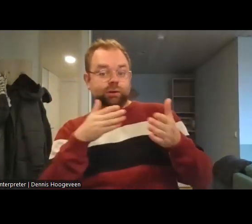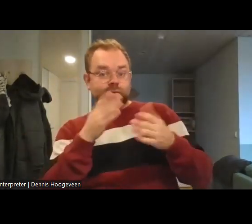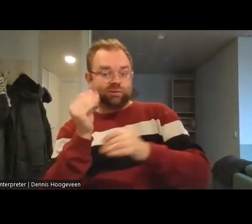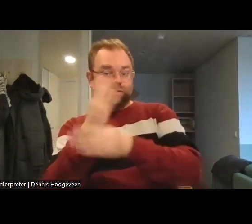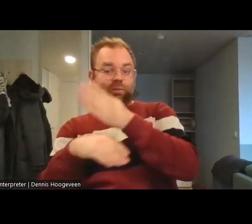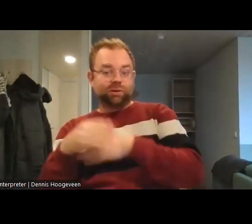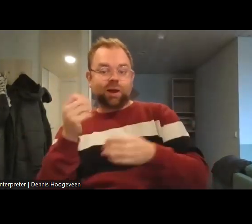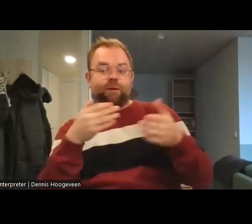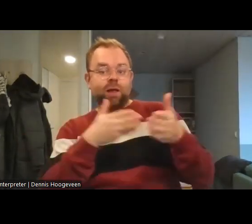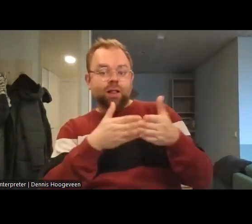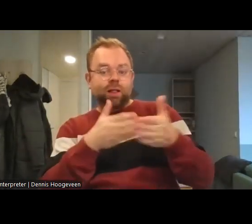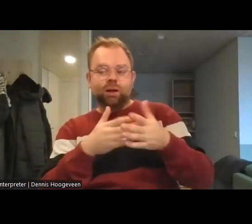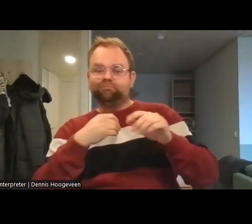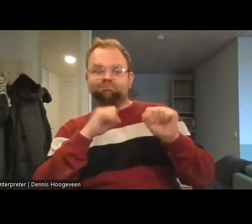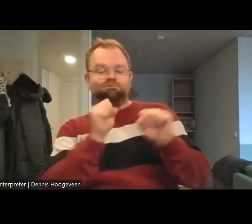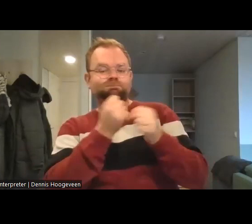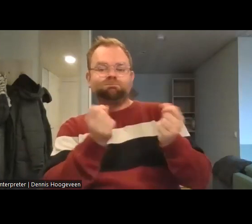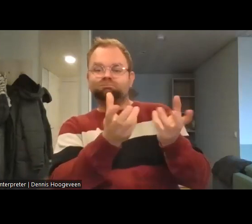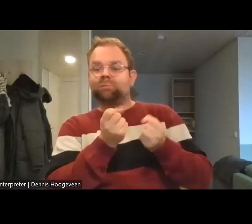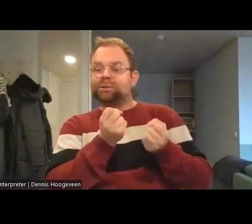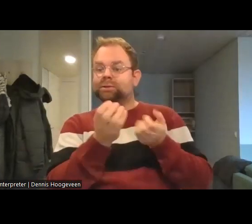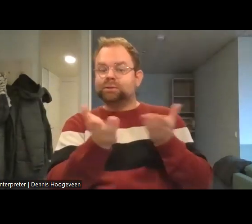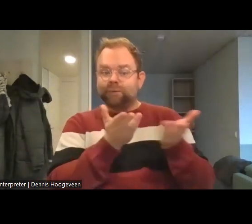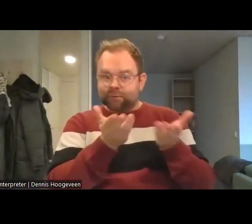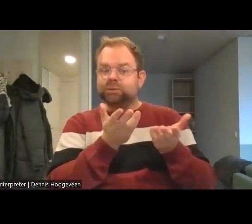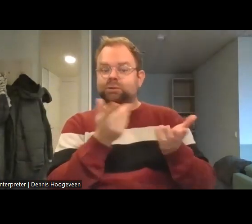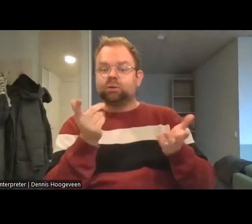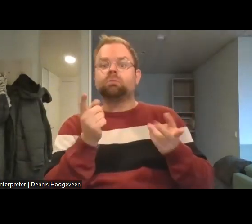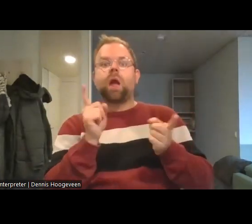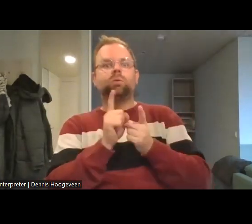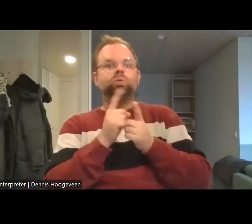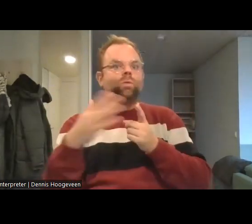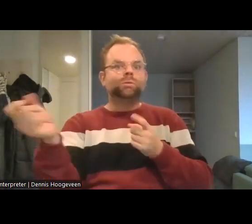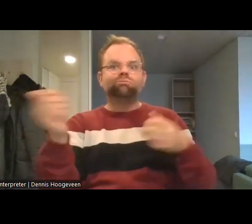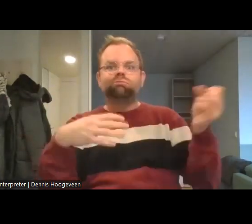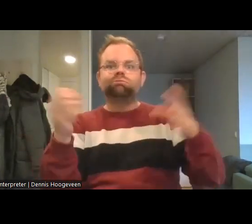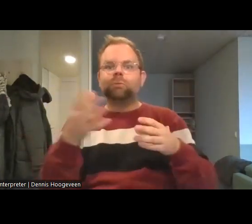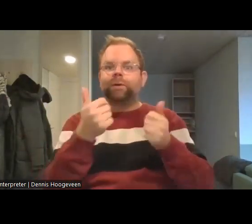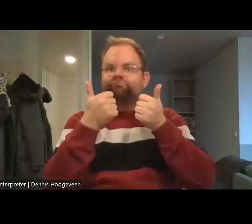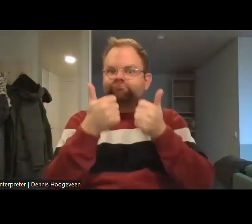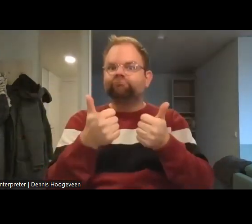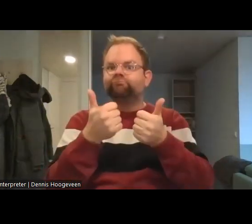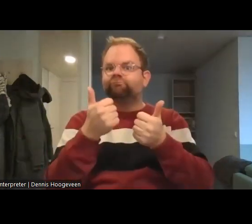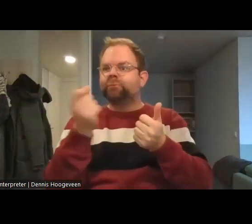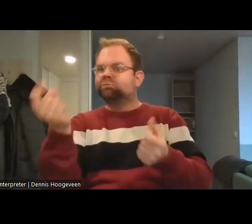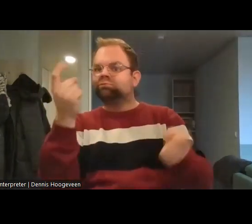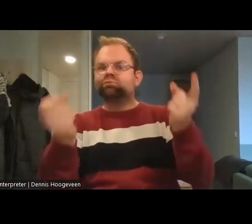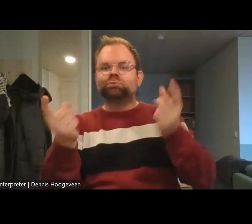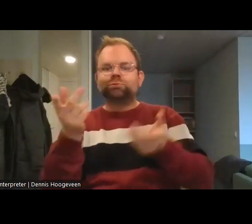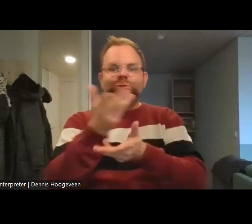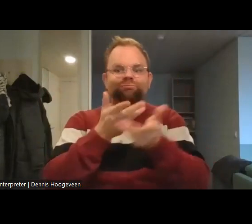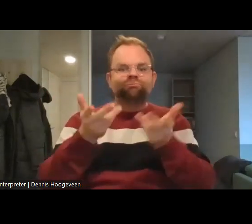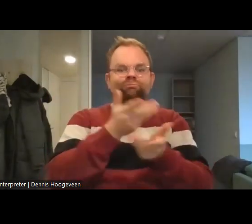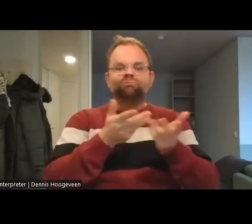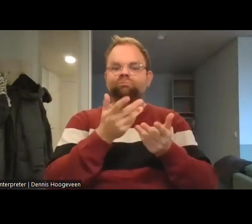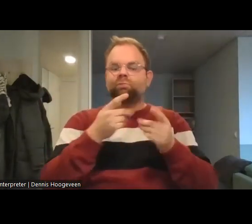accessibility assessments within safety audits, which is a very common process in GVB programming,